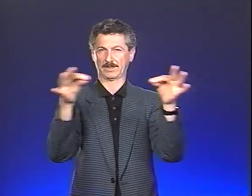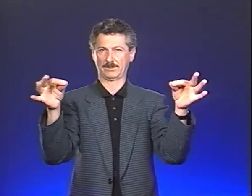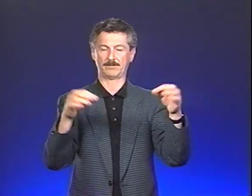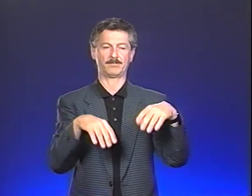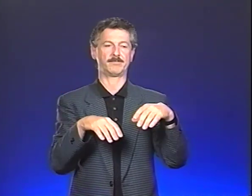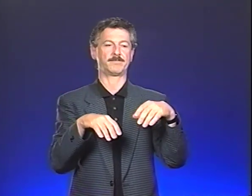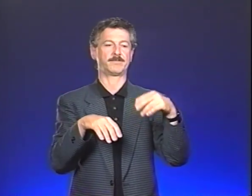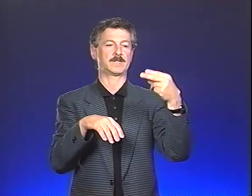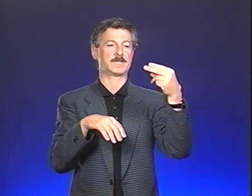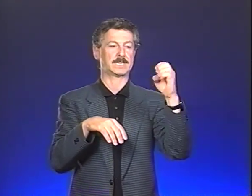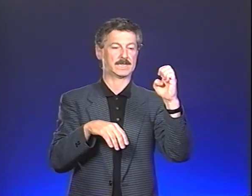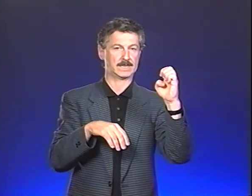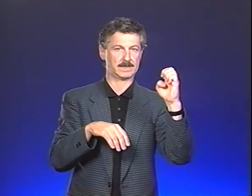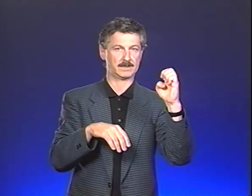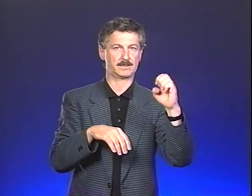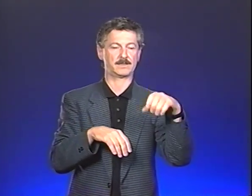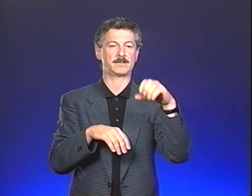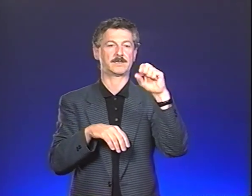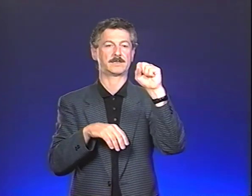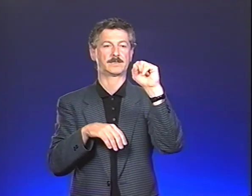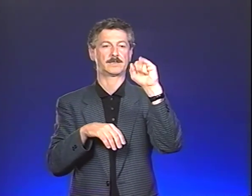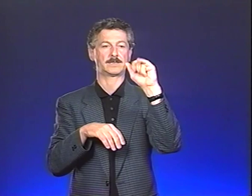Let's take an English sentence, for example.